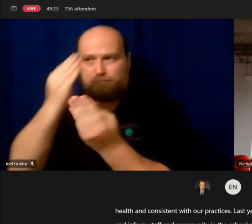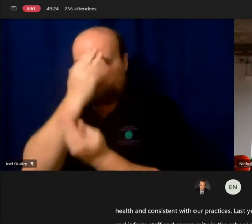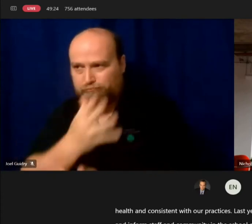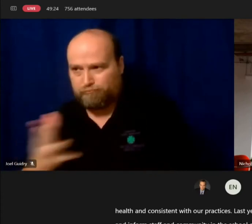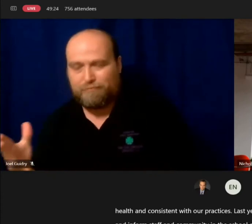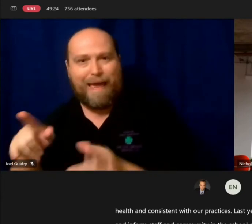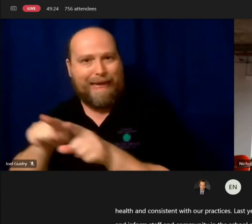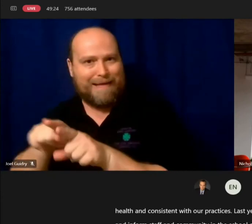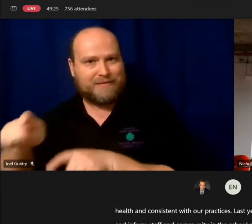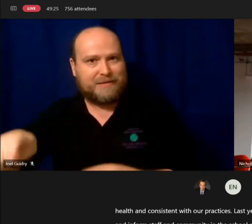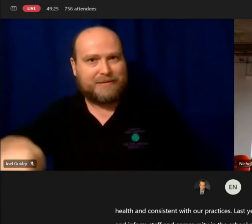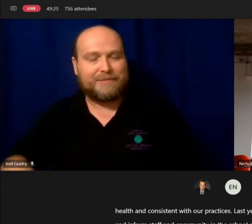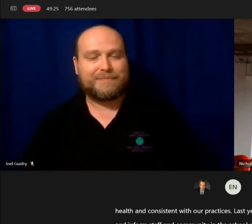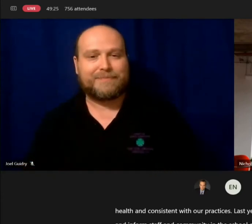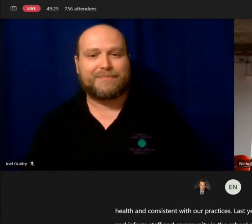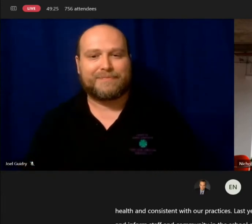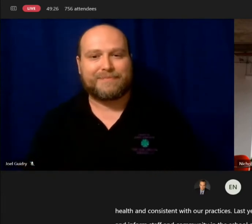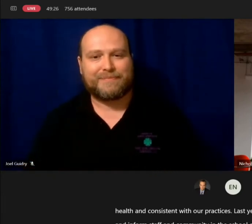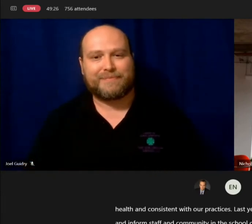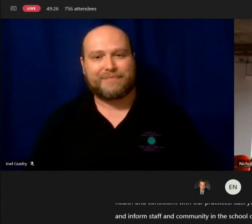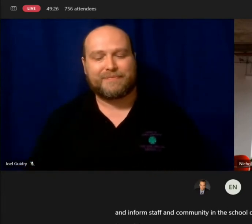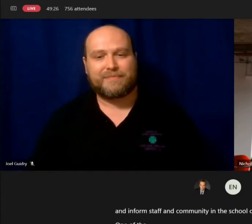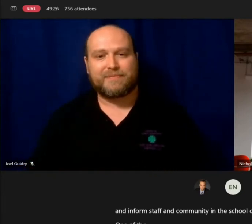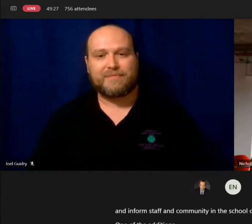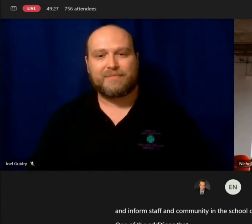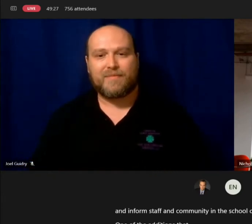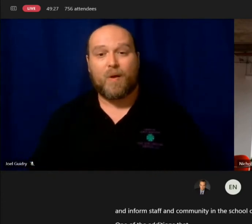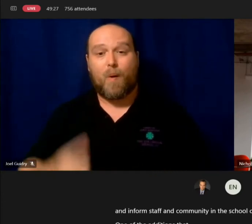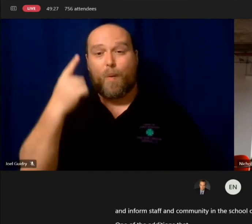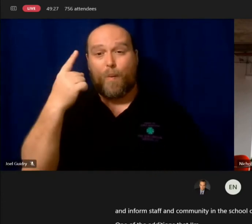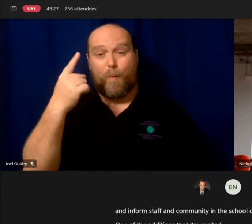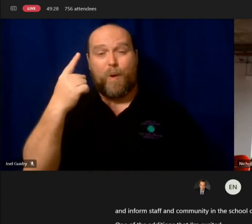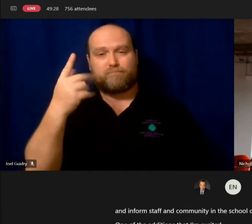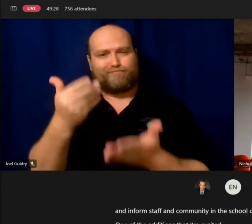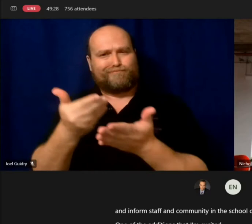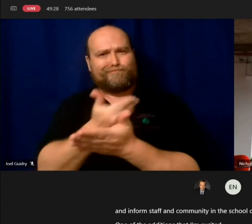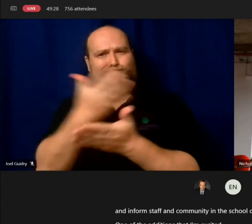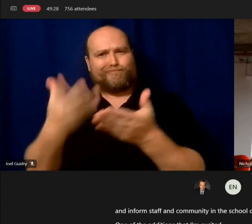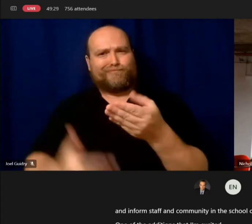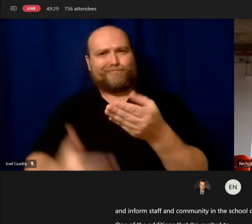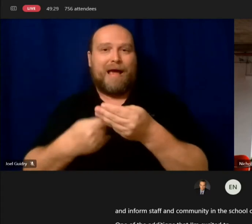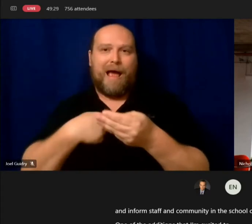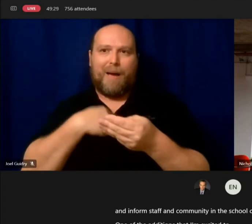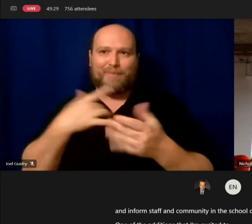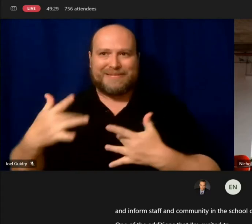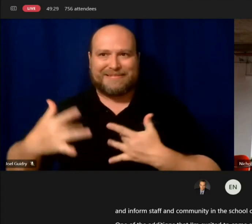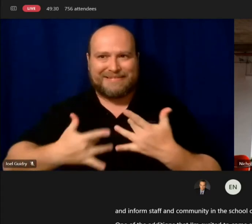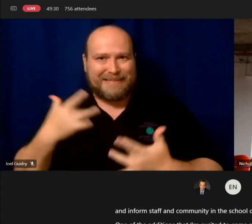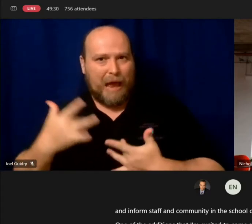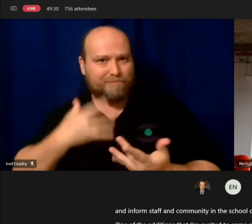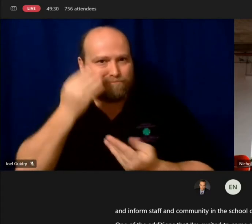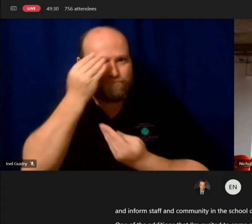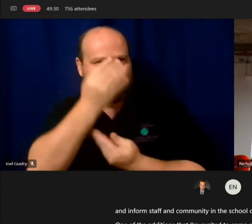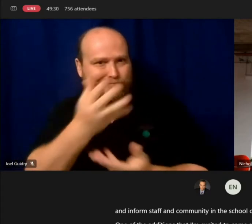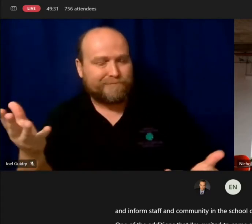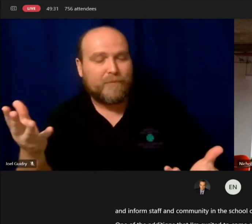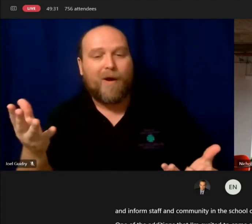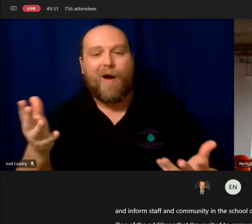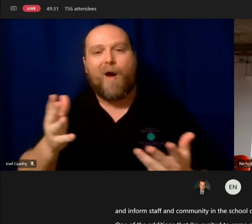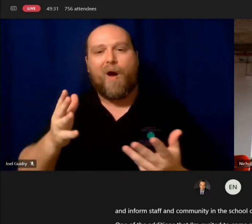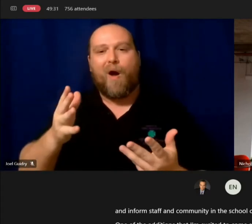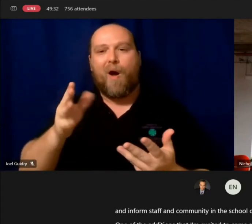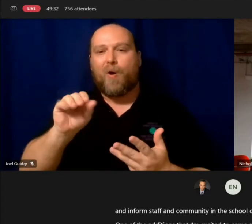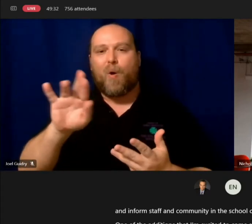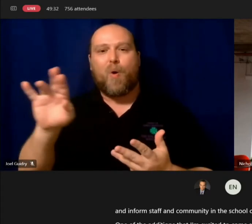One of the additions that I'm excited to speak to today is COVID testing. That is